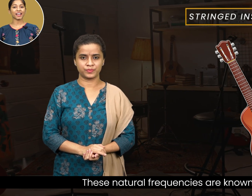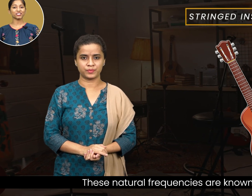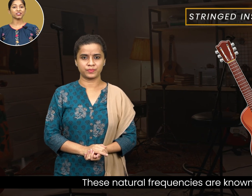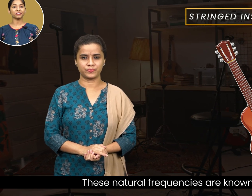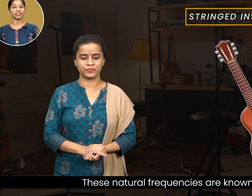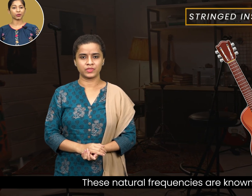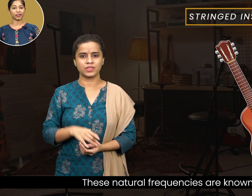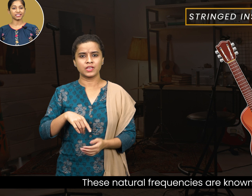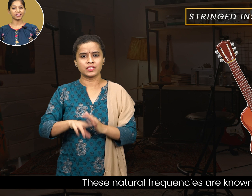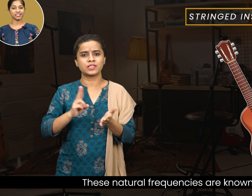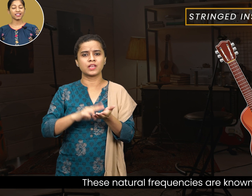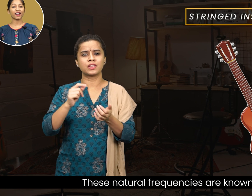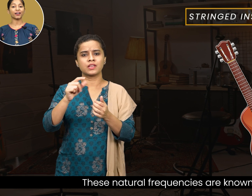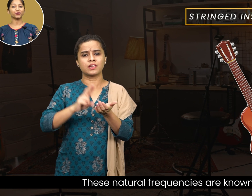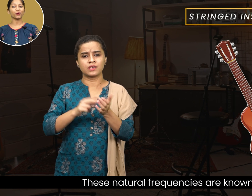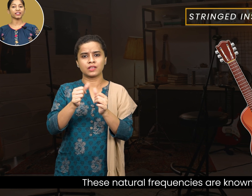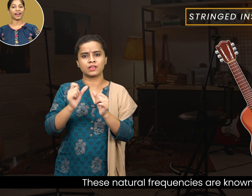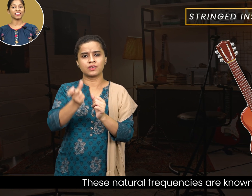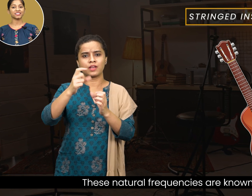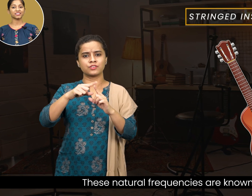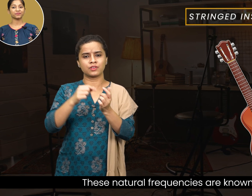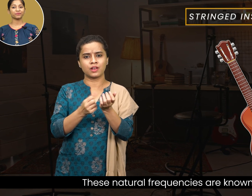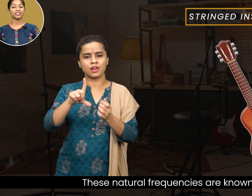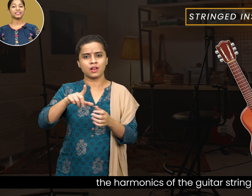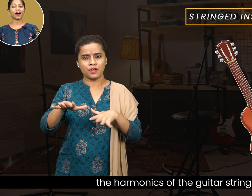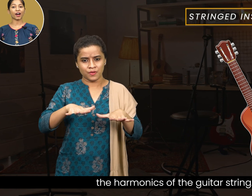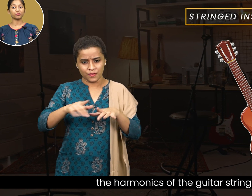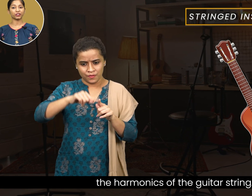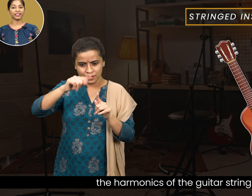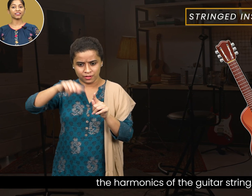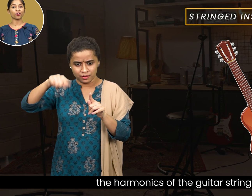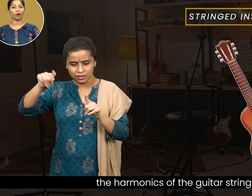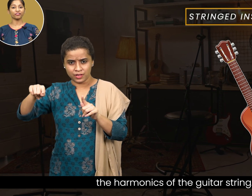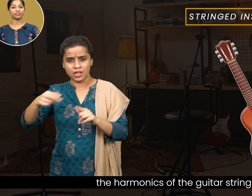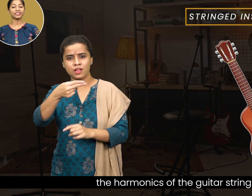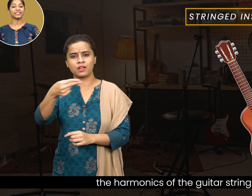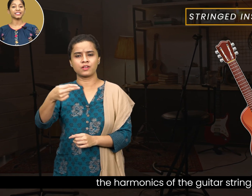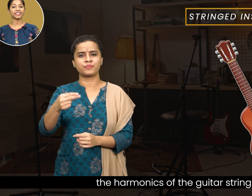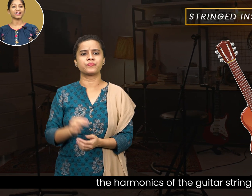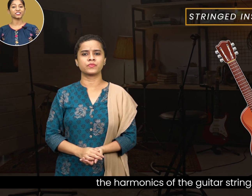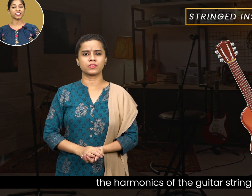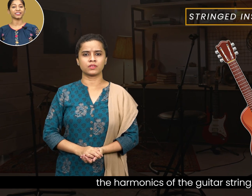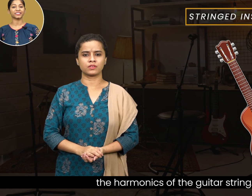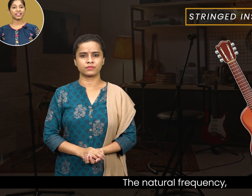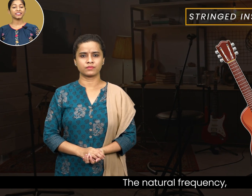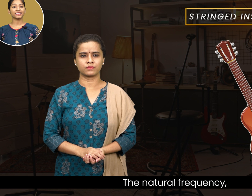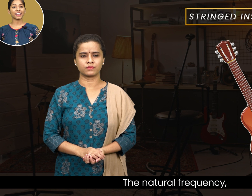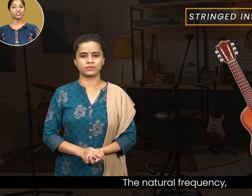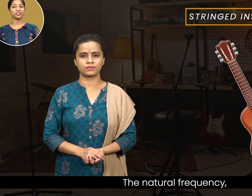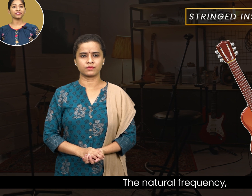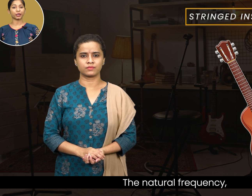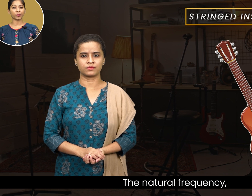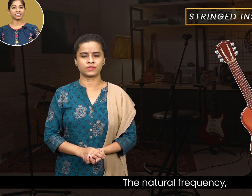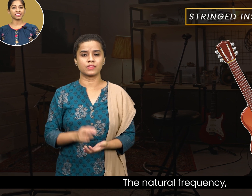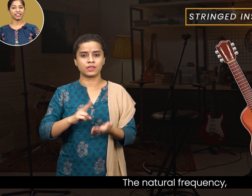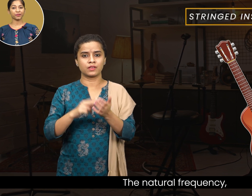These natural frequencies are known as the harmonic of the guitar string. The